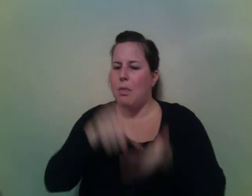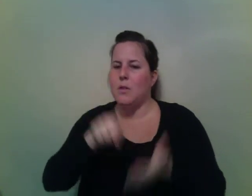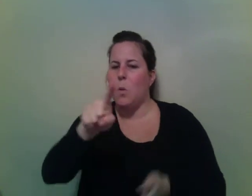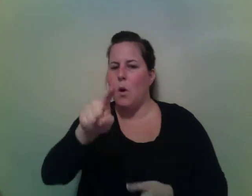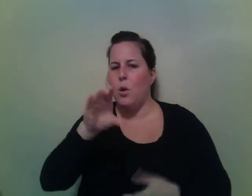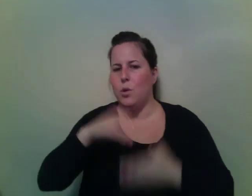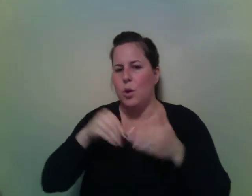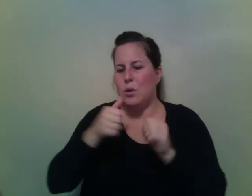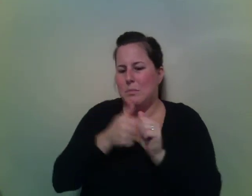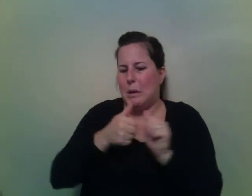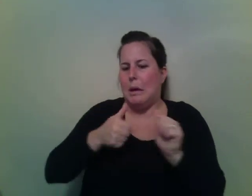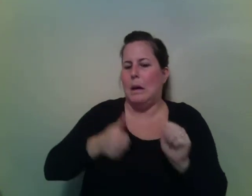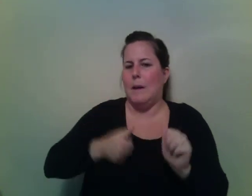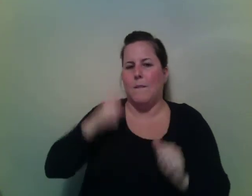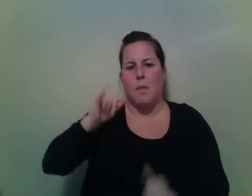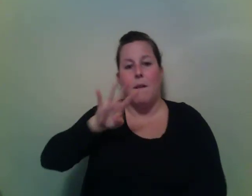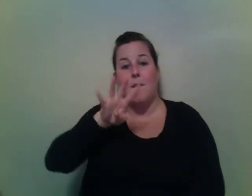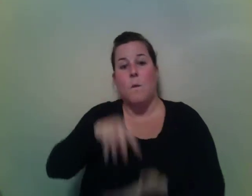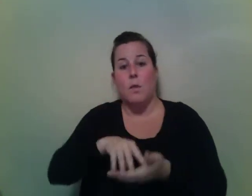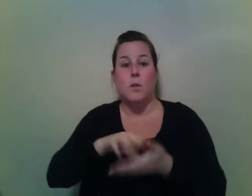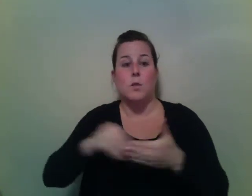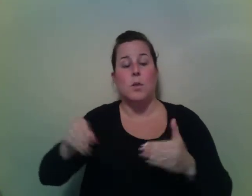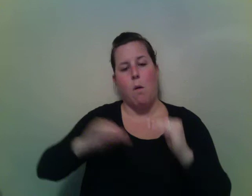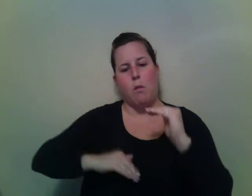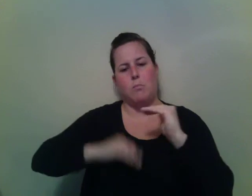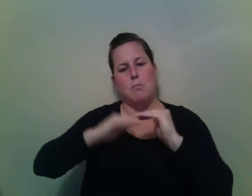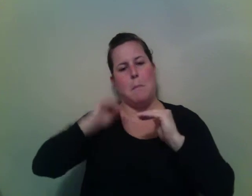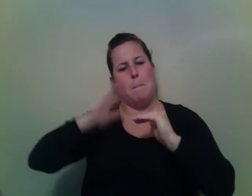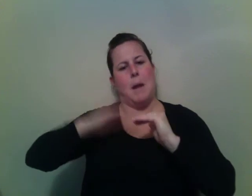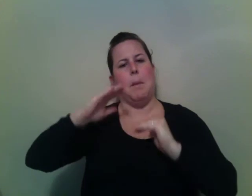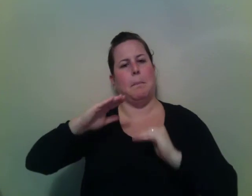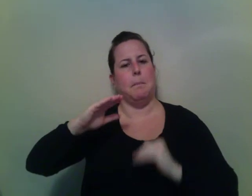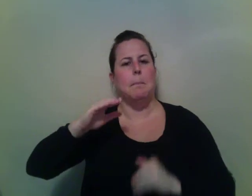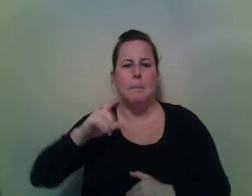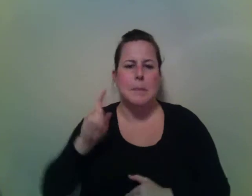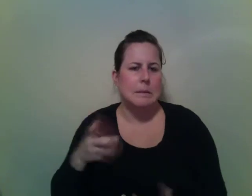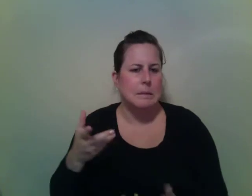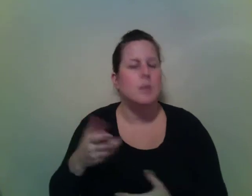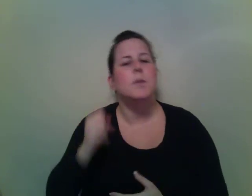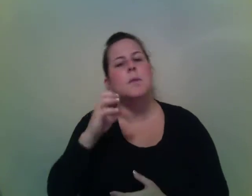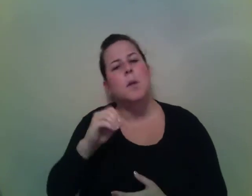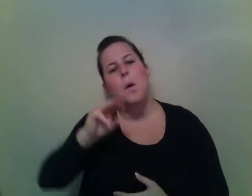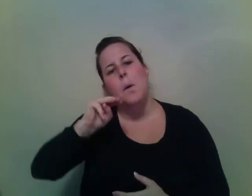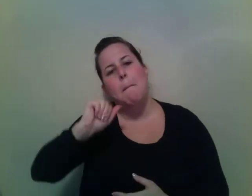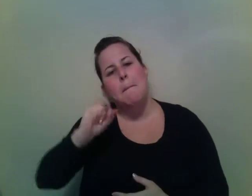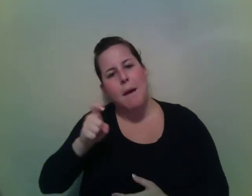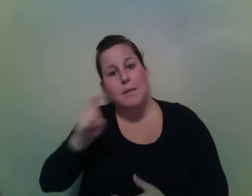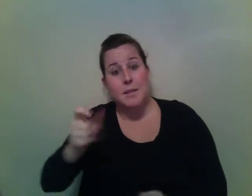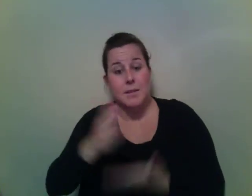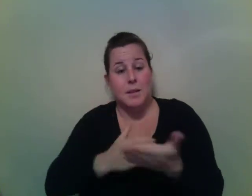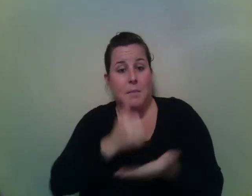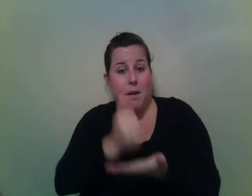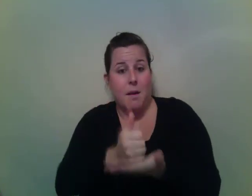that $4,000 qualification or the $4,000 PV. So Max needs some help. Oftentimes,